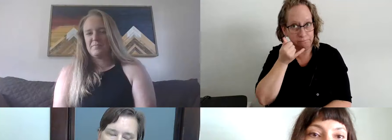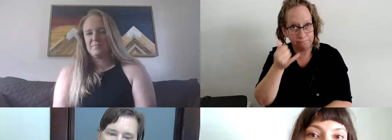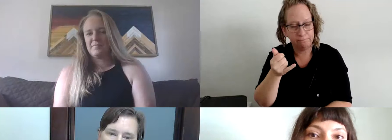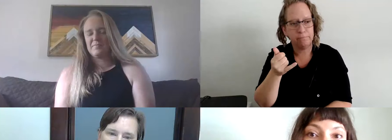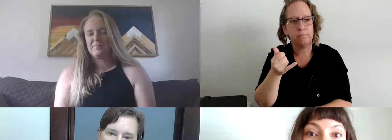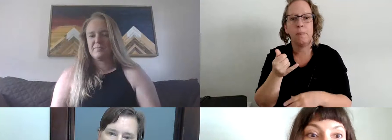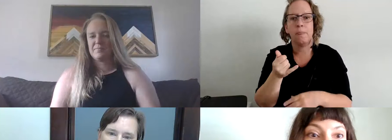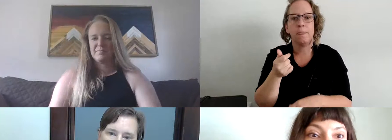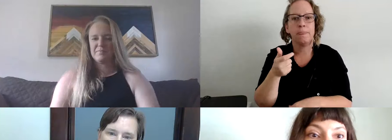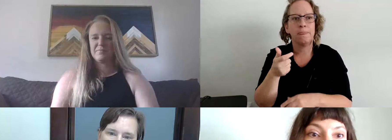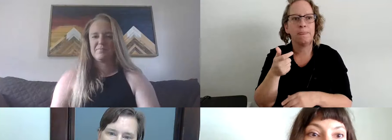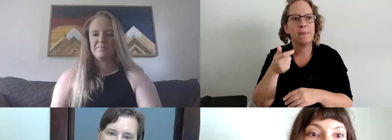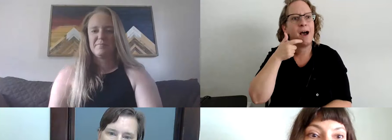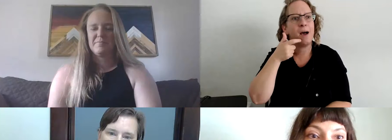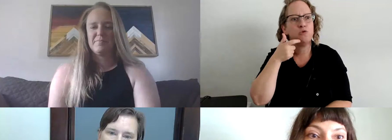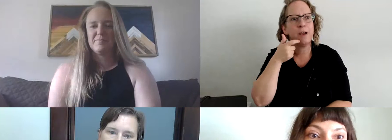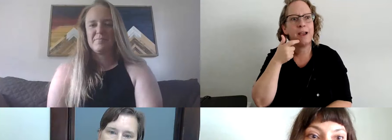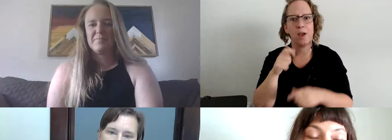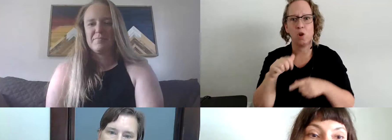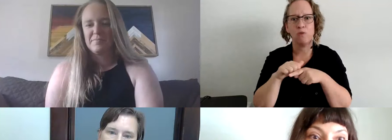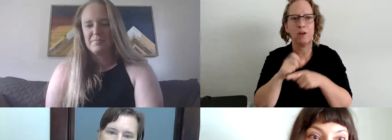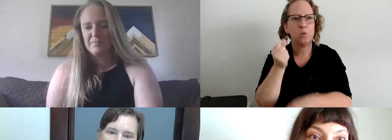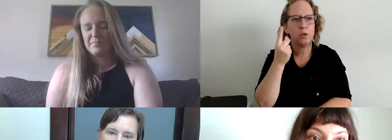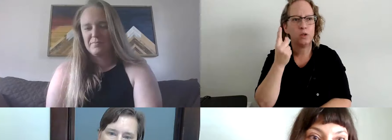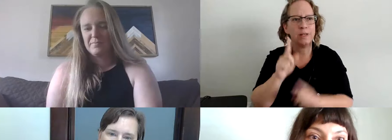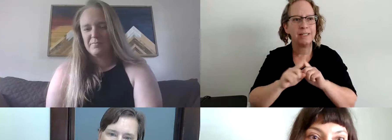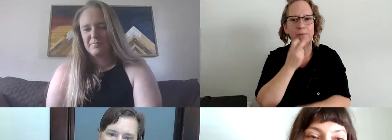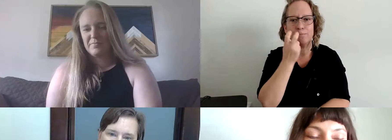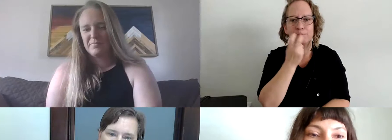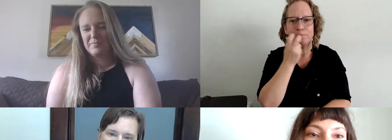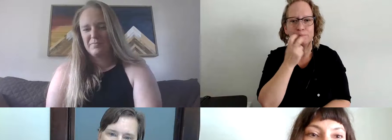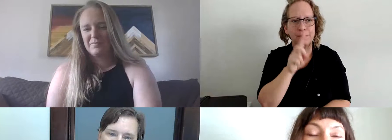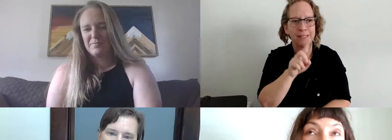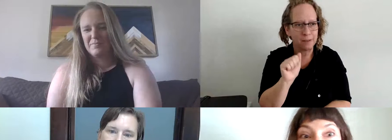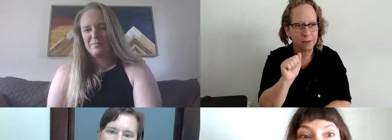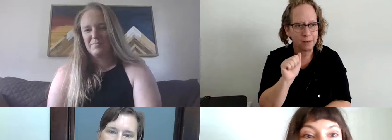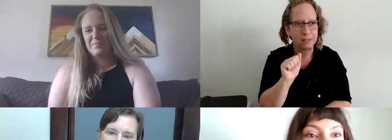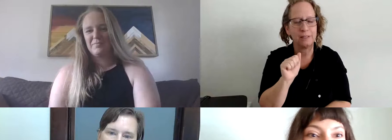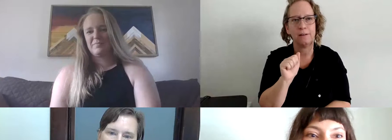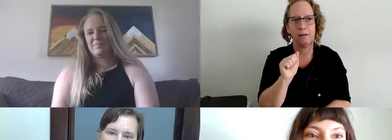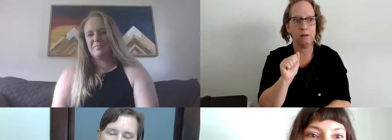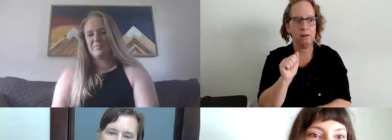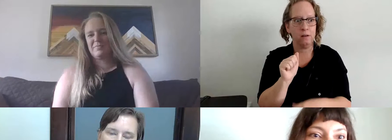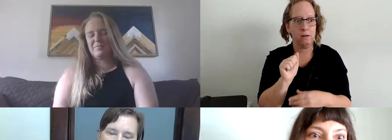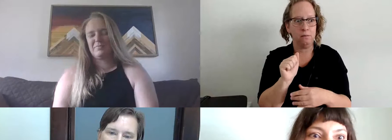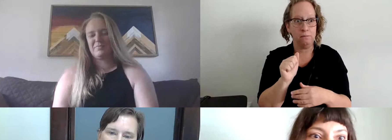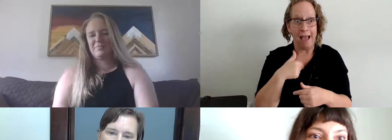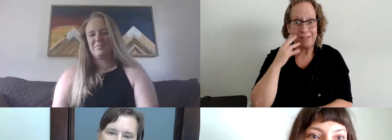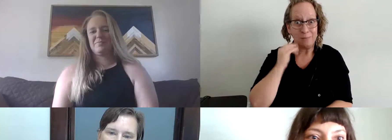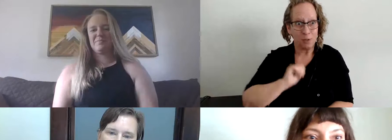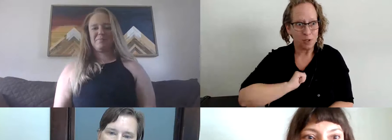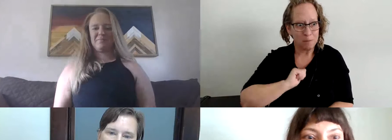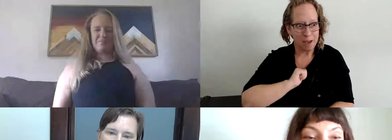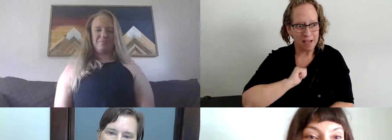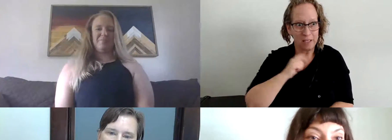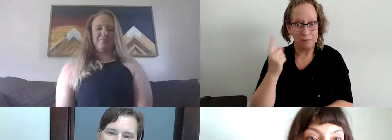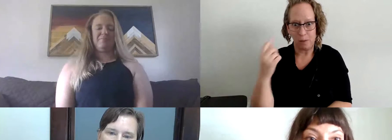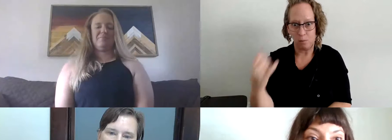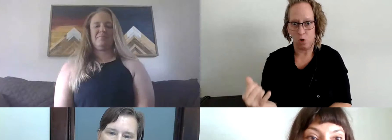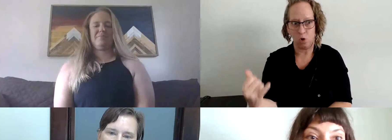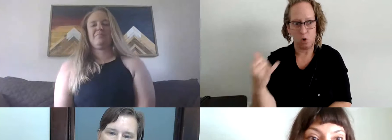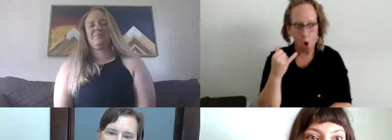the operators are trained to understand different speech disabilities. And I've actually experienced this myself, where I got a call.